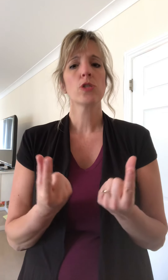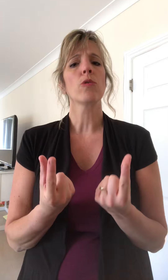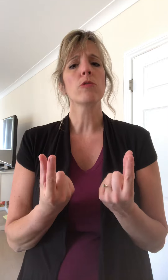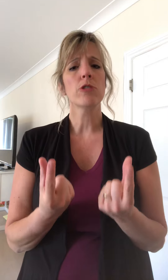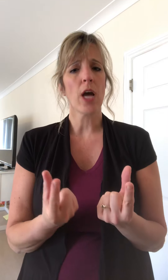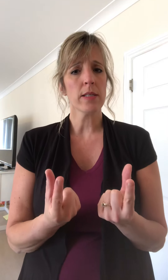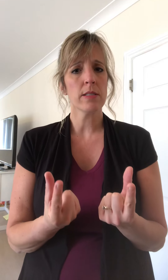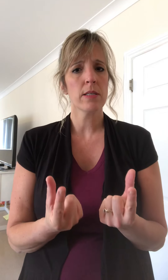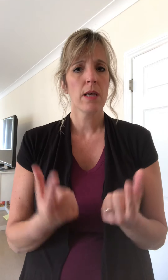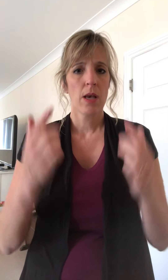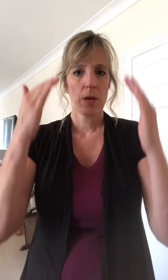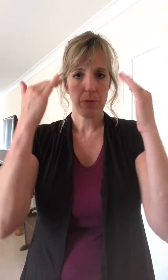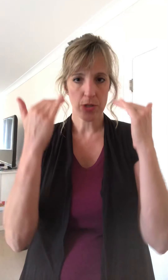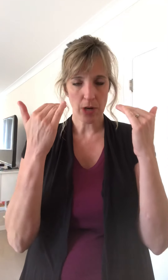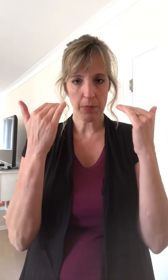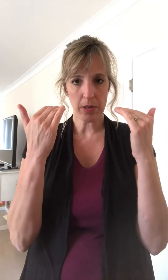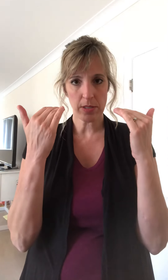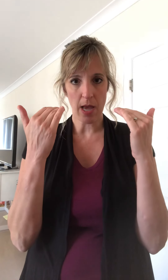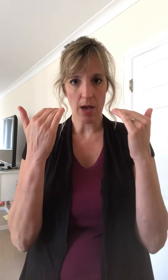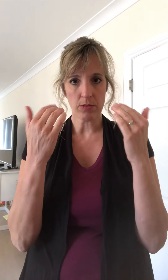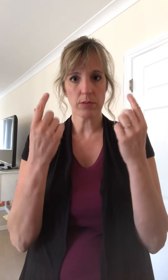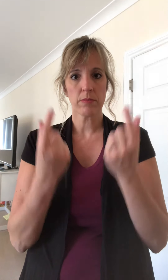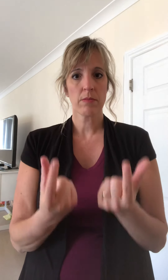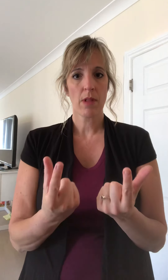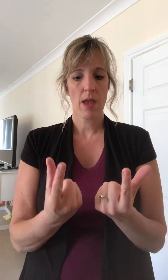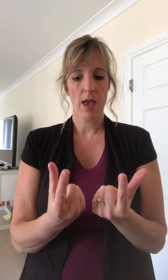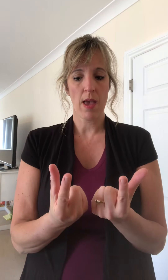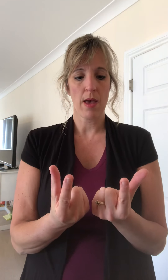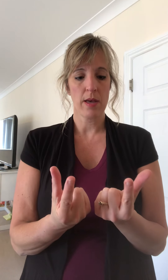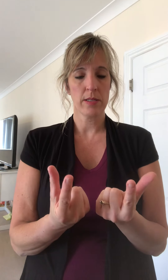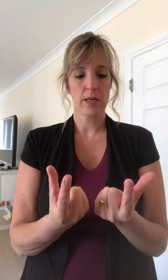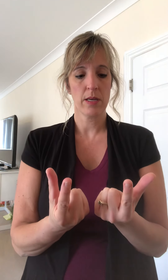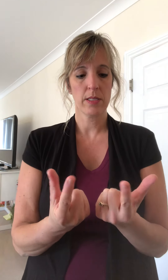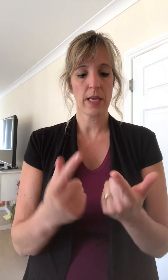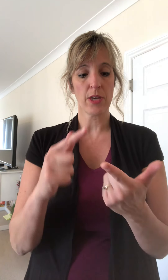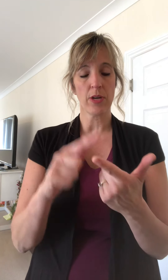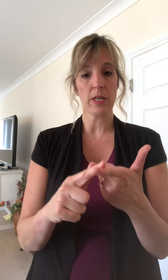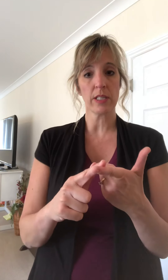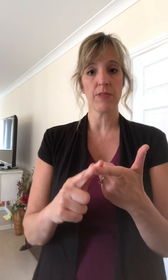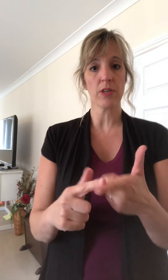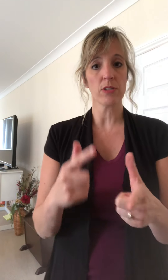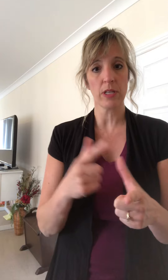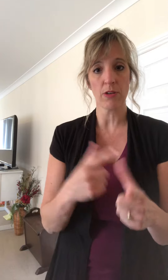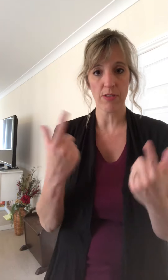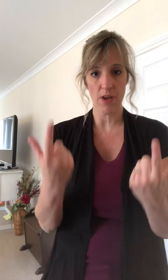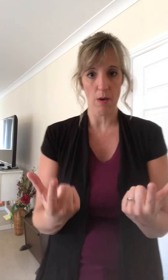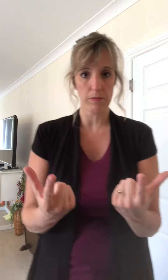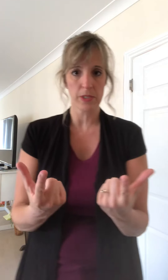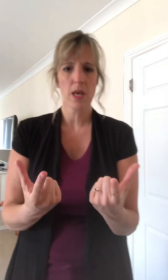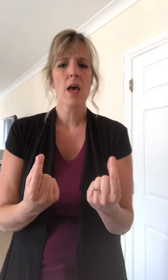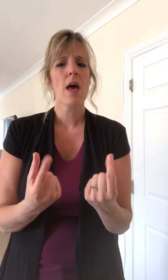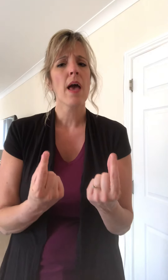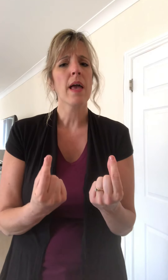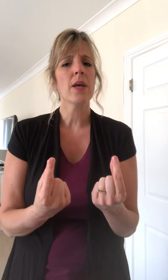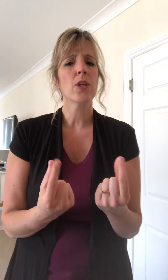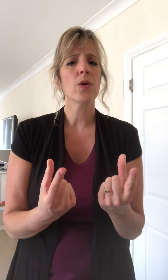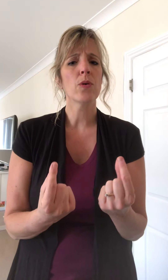you just put your eyebrows down and take your index fingers and your thumbs and